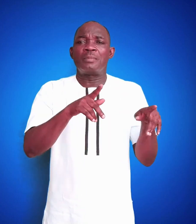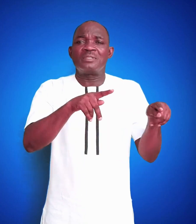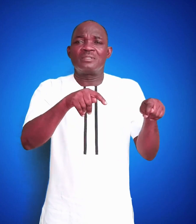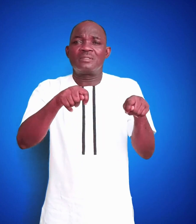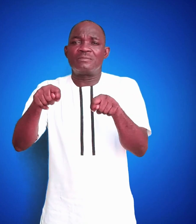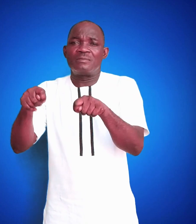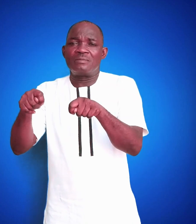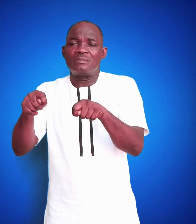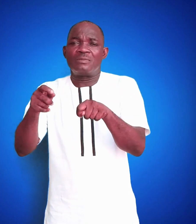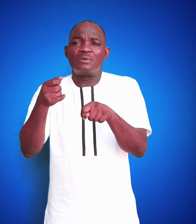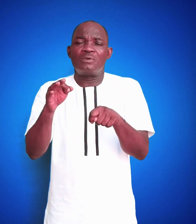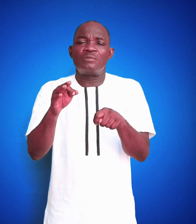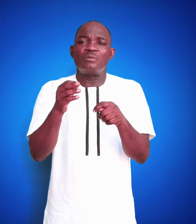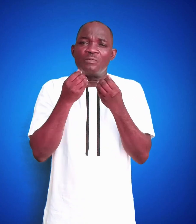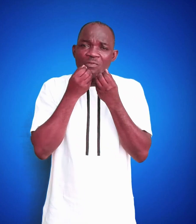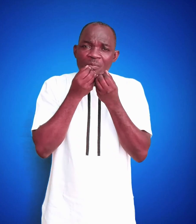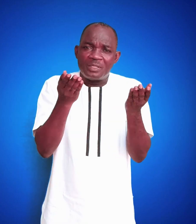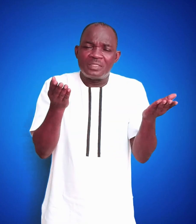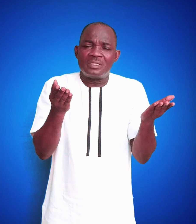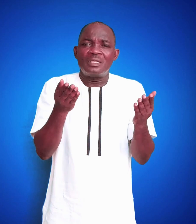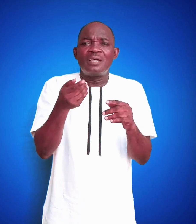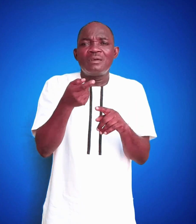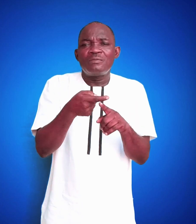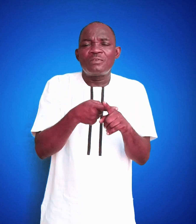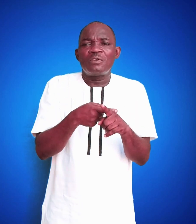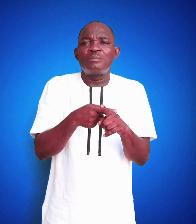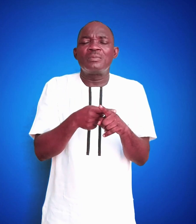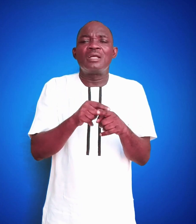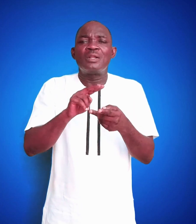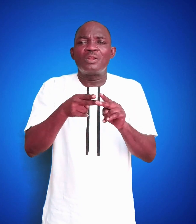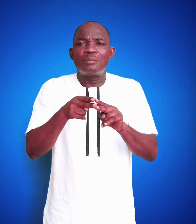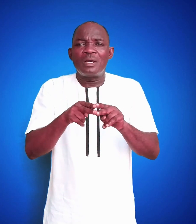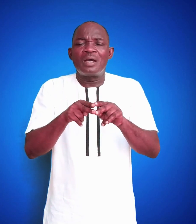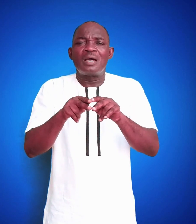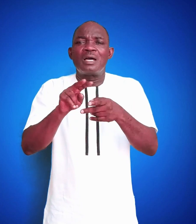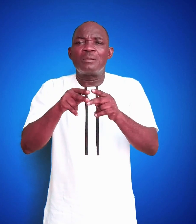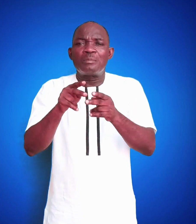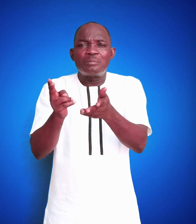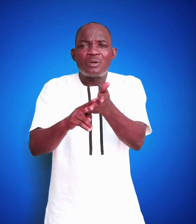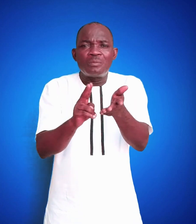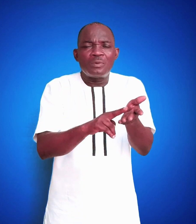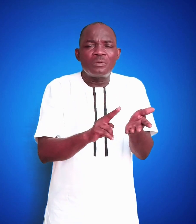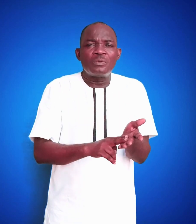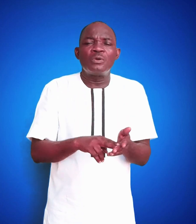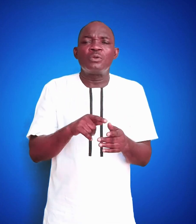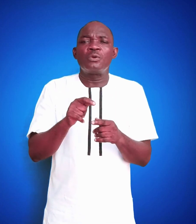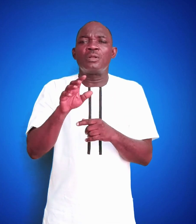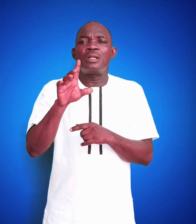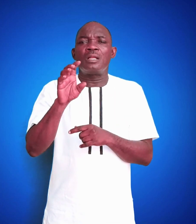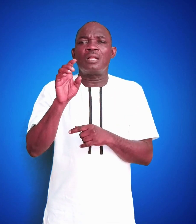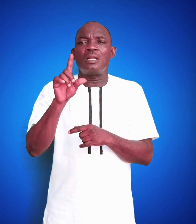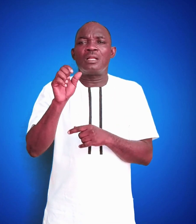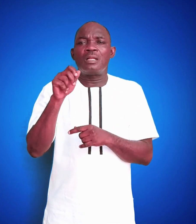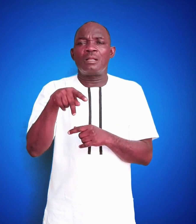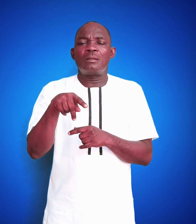Transmission of data from enumeration point to a LEAP